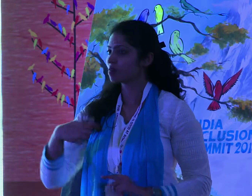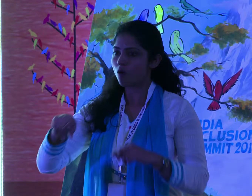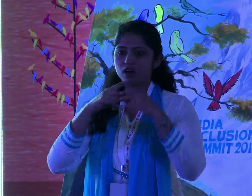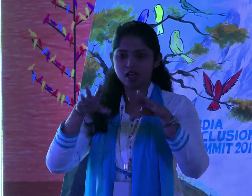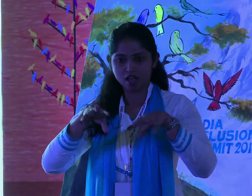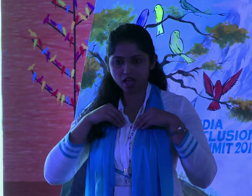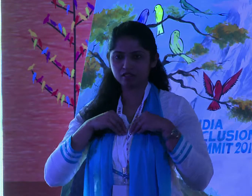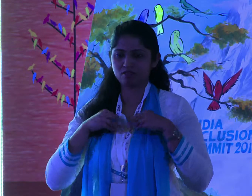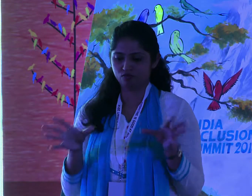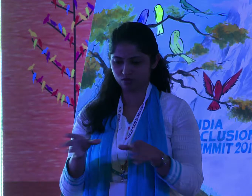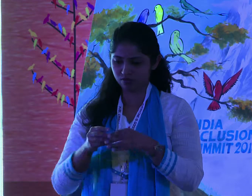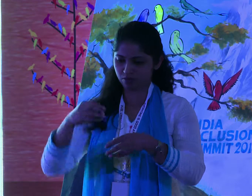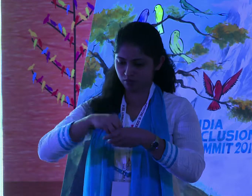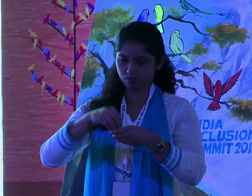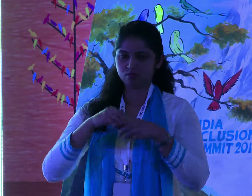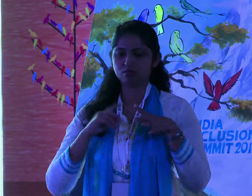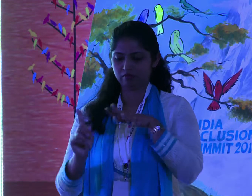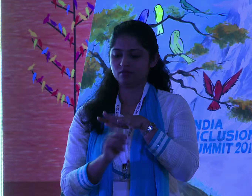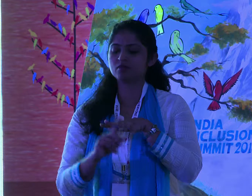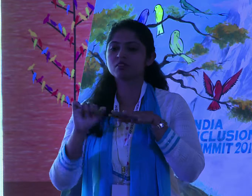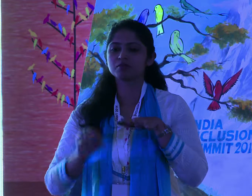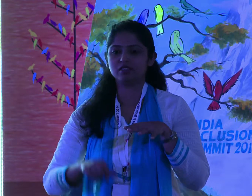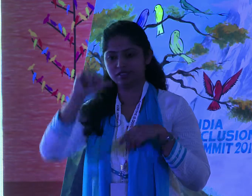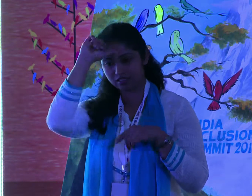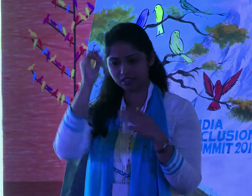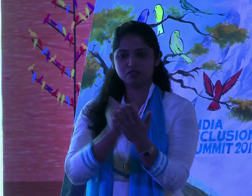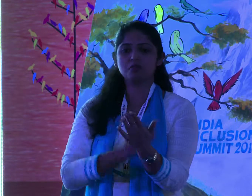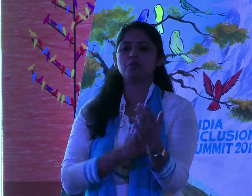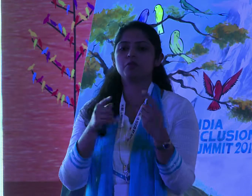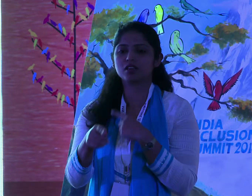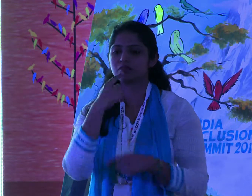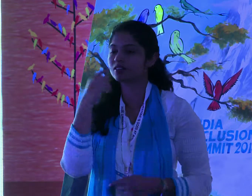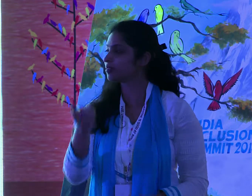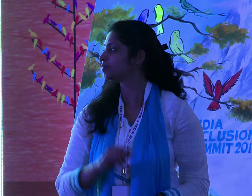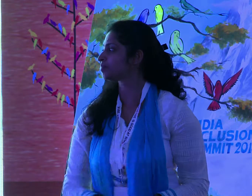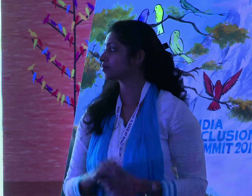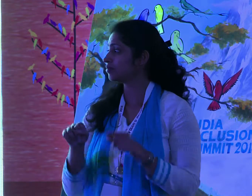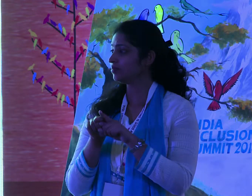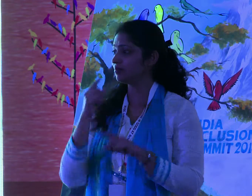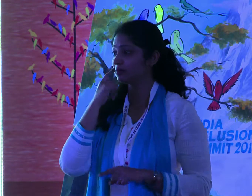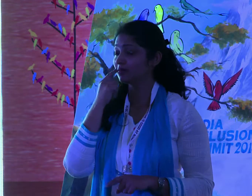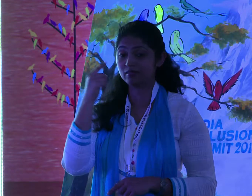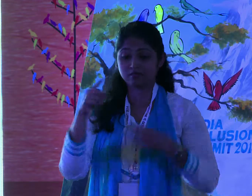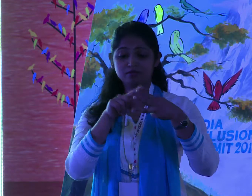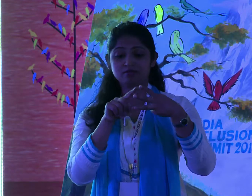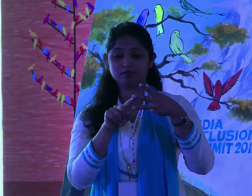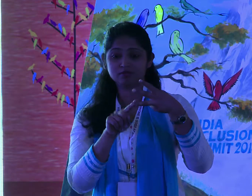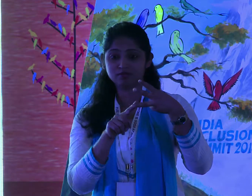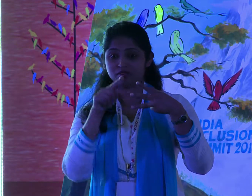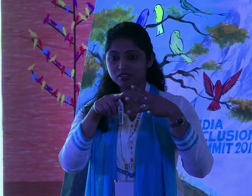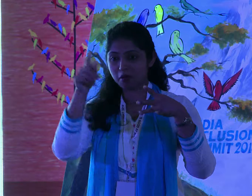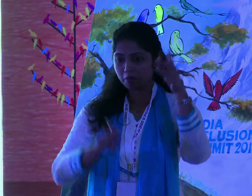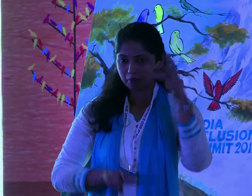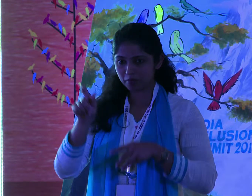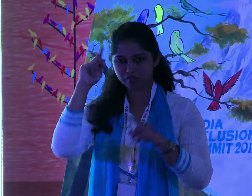as what we are. And that's what India Inclusion Summit is all about. And Firoz talked about the 3 Ps, the people, purpose, and